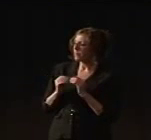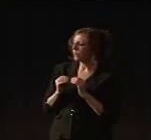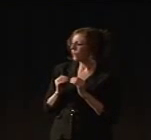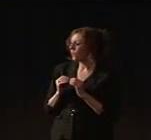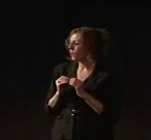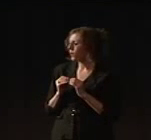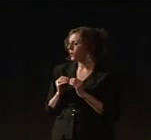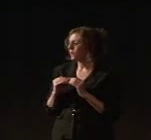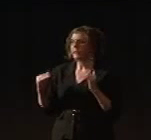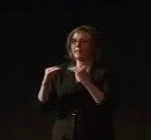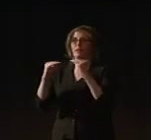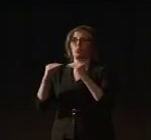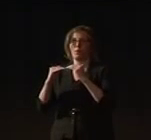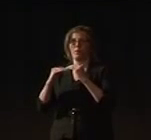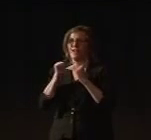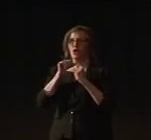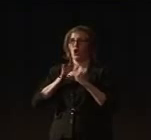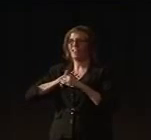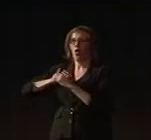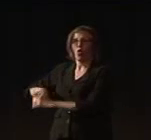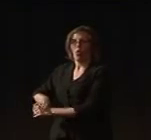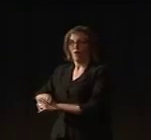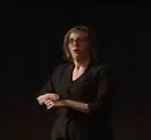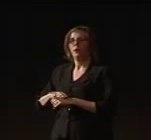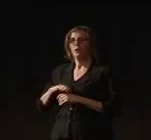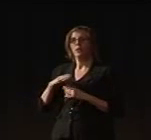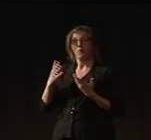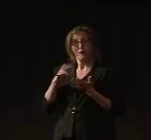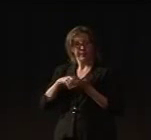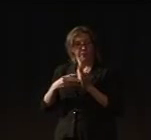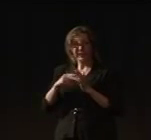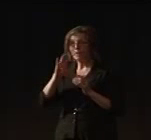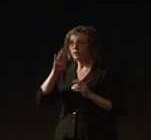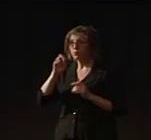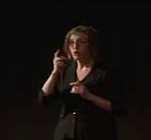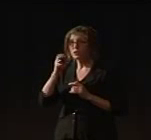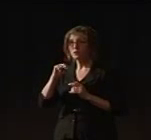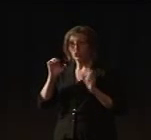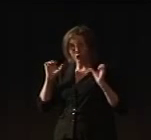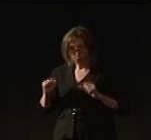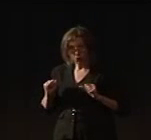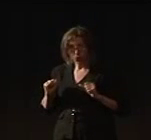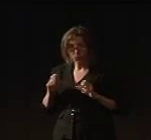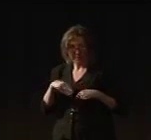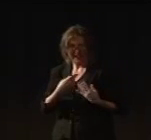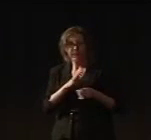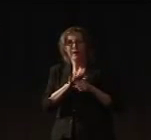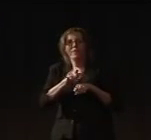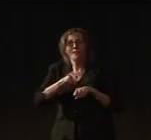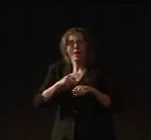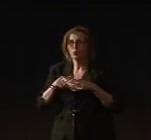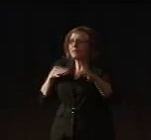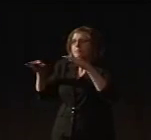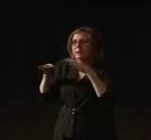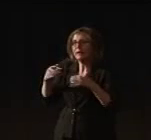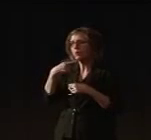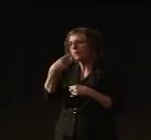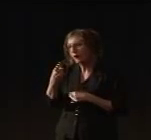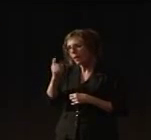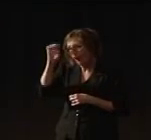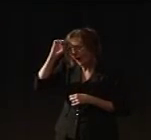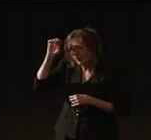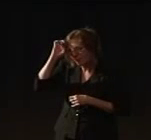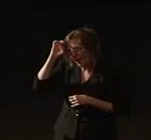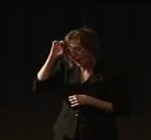equal way, where Bergson had time to explain to Einstein, which was, Einstein is played here by the head of a